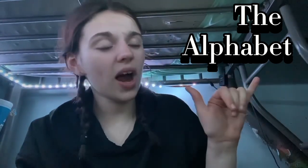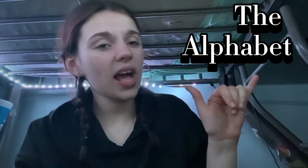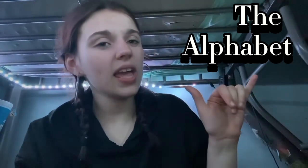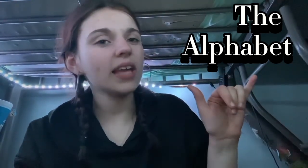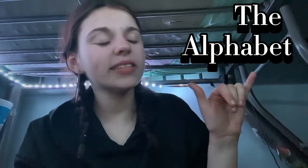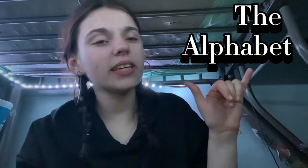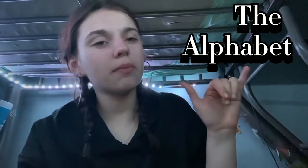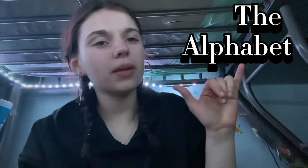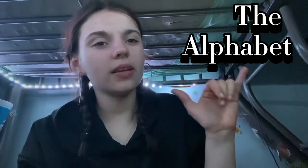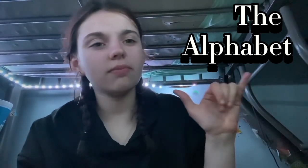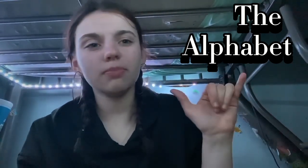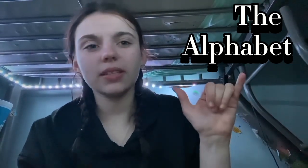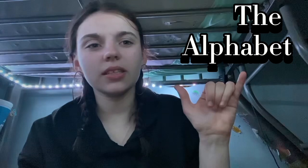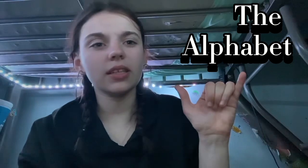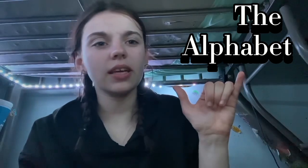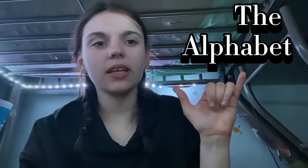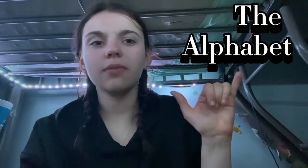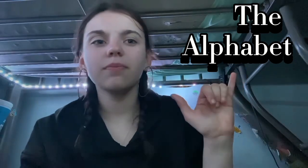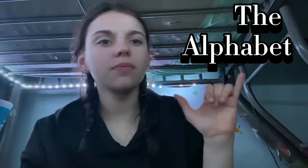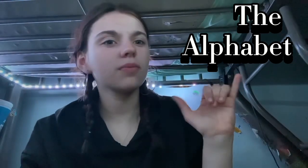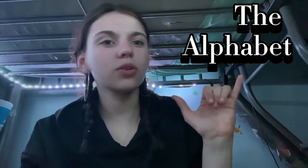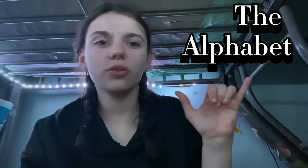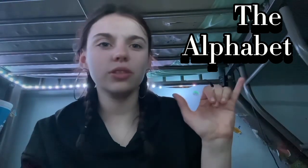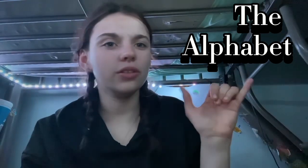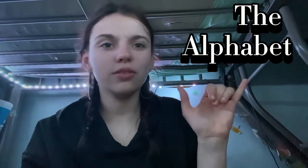Y is gonna be basically like cool dude